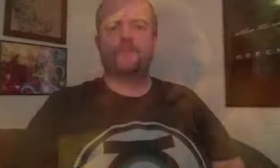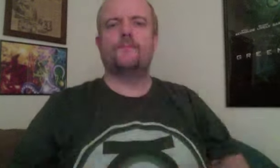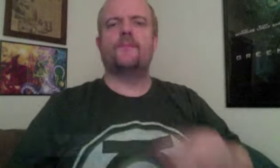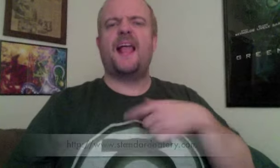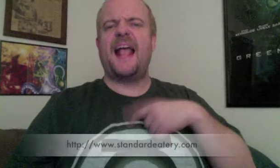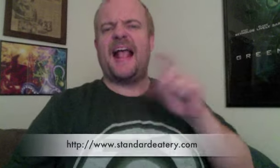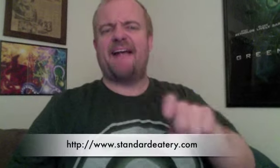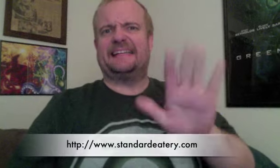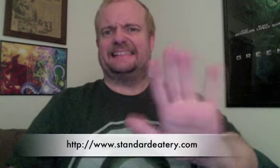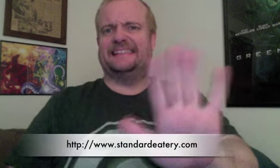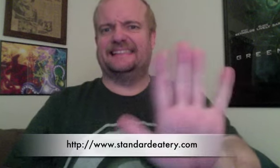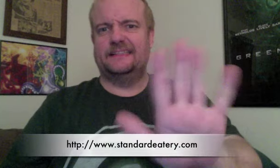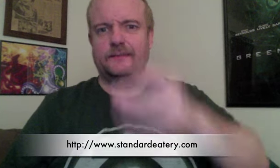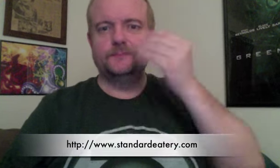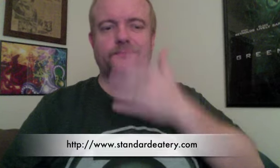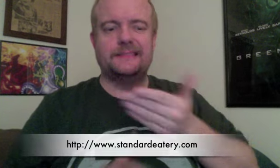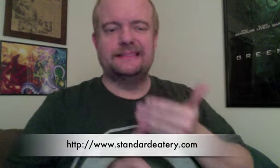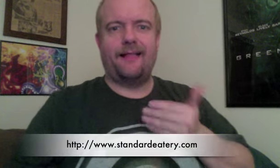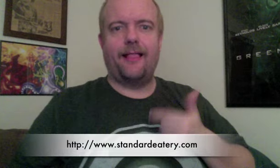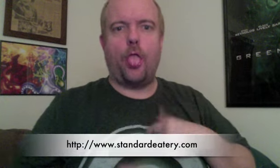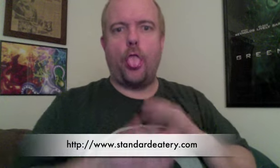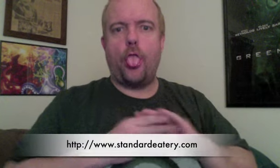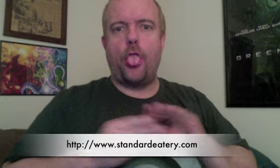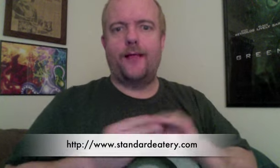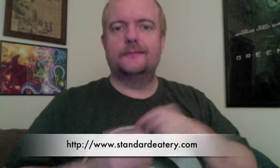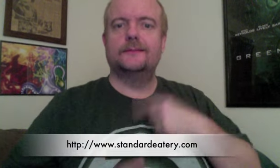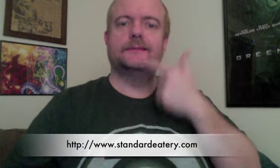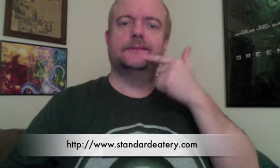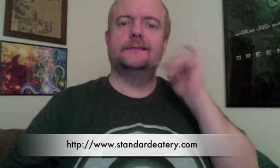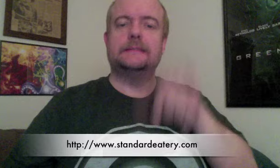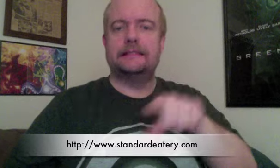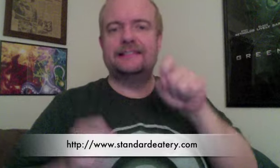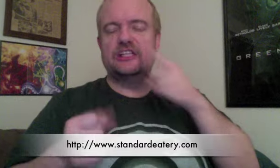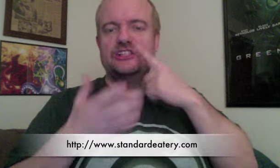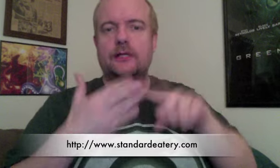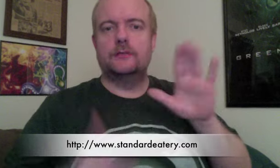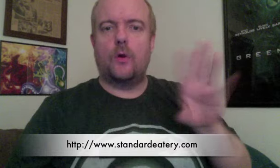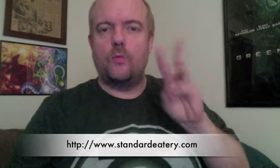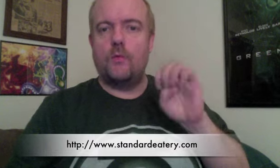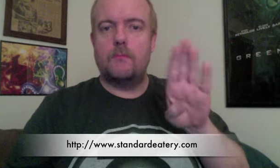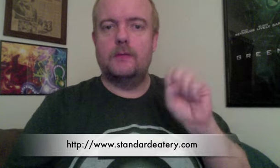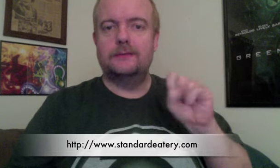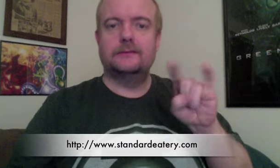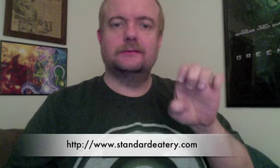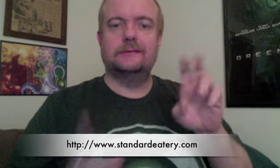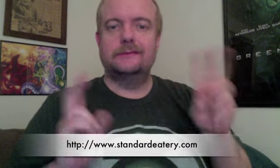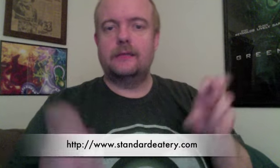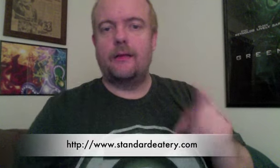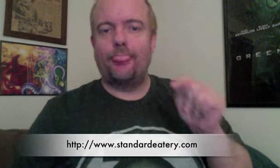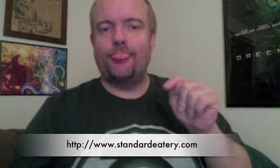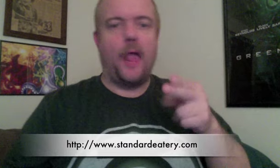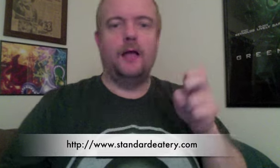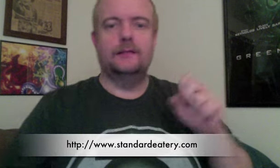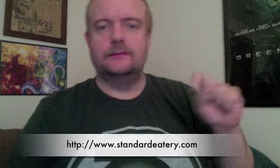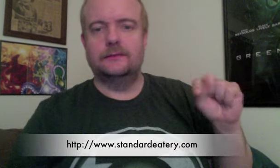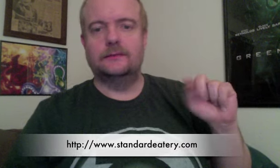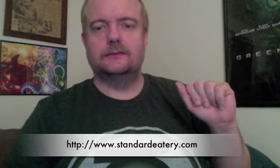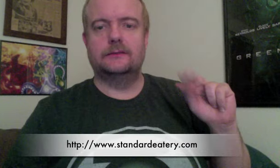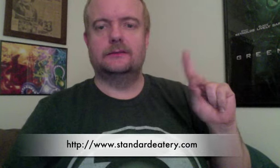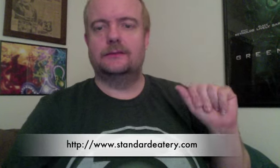You'll also receive the Operation Geronimo military briefing packet, containing photographs, maps, and fascinating